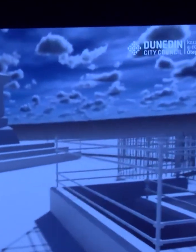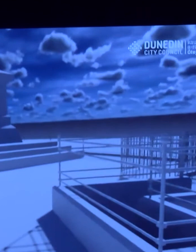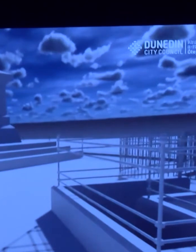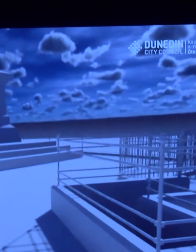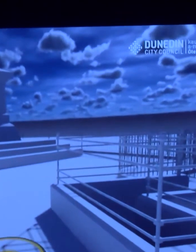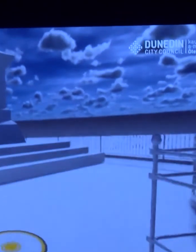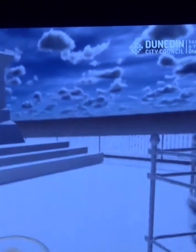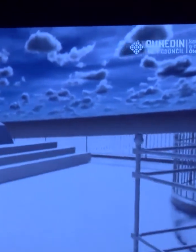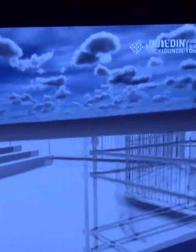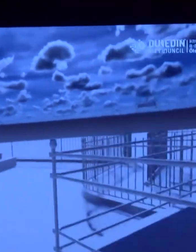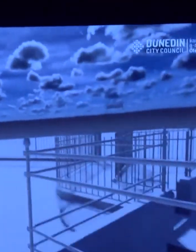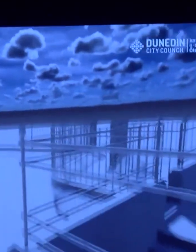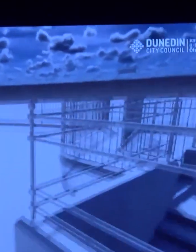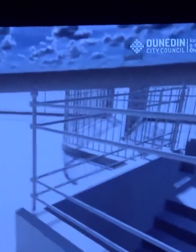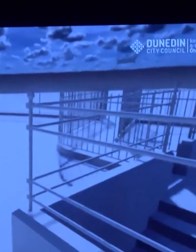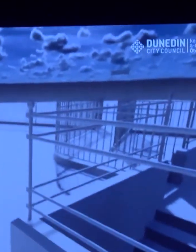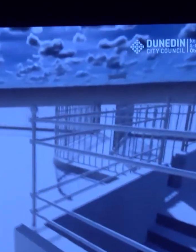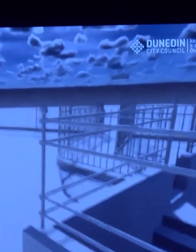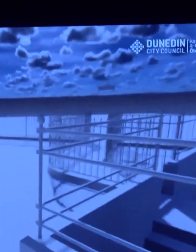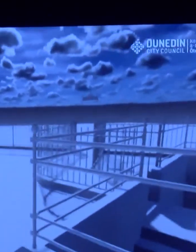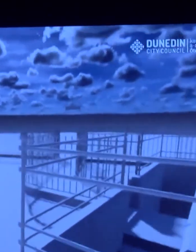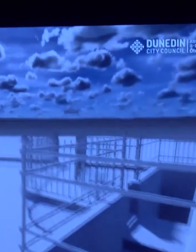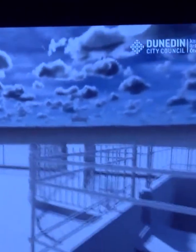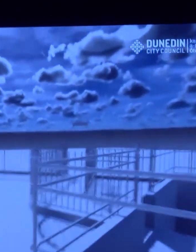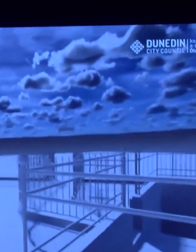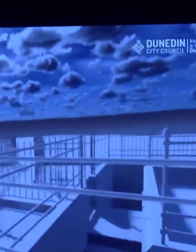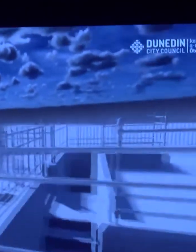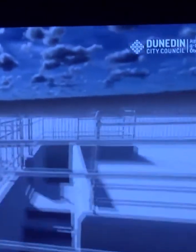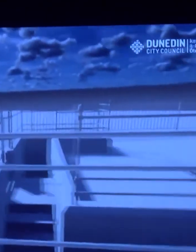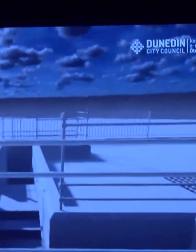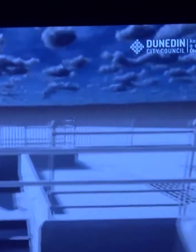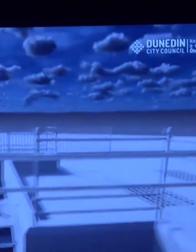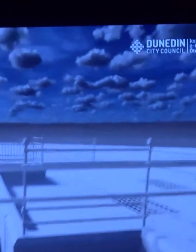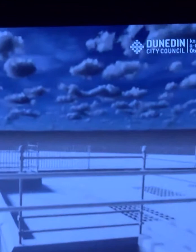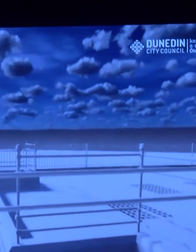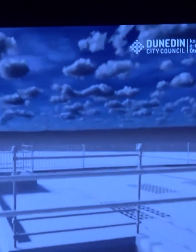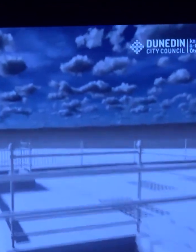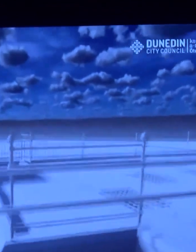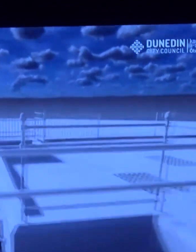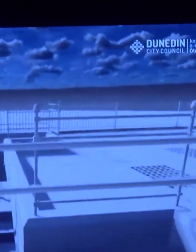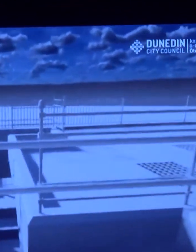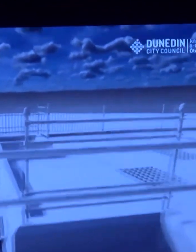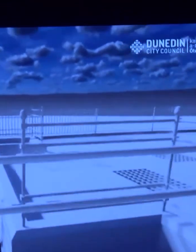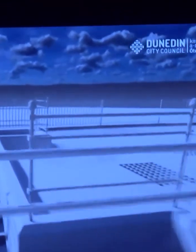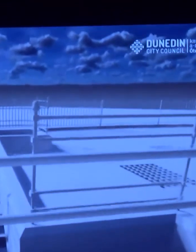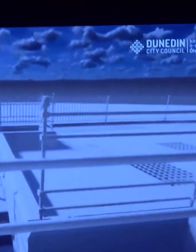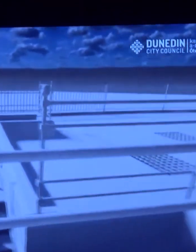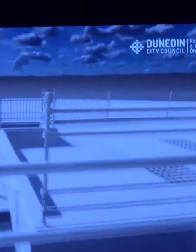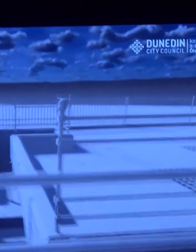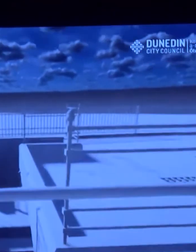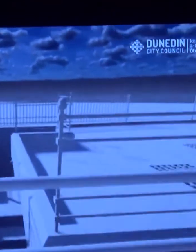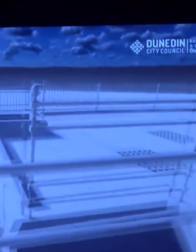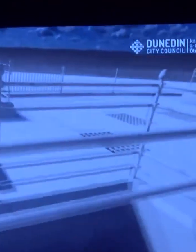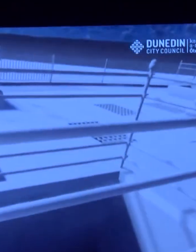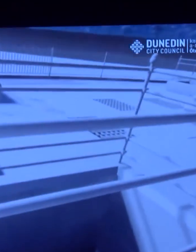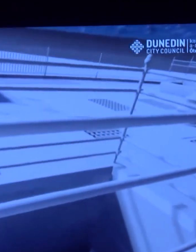So a prototype model was designed using a virtual reality kit. This is me shakily walking around